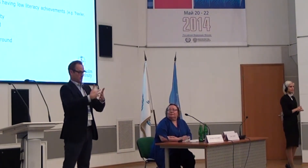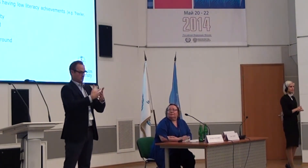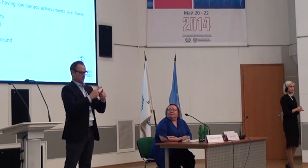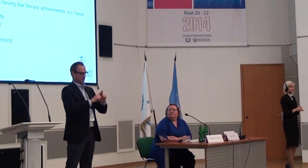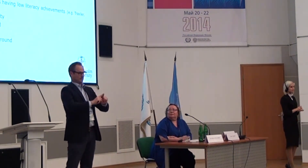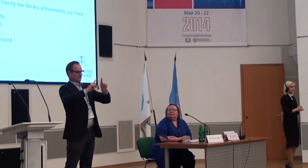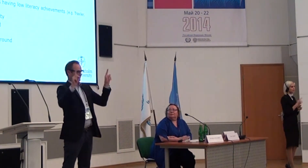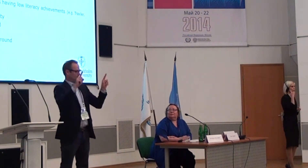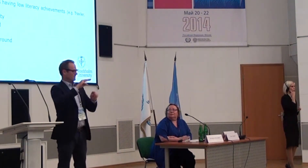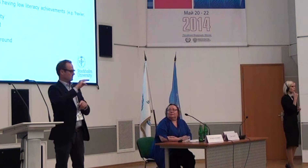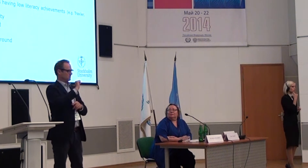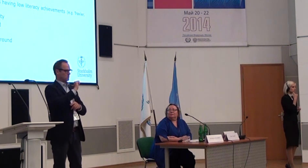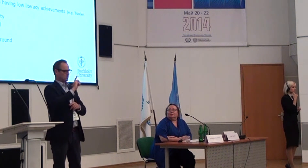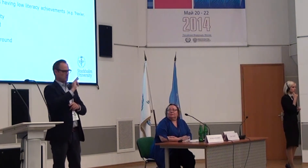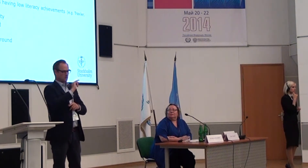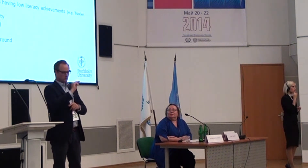they